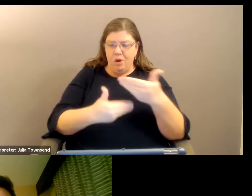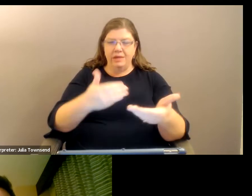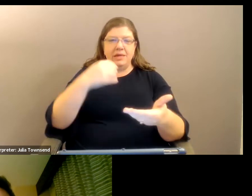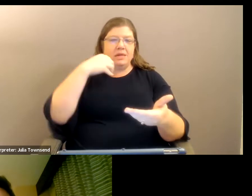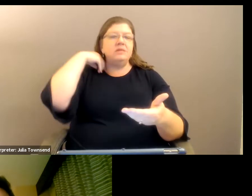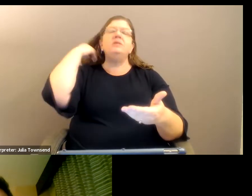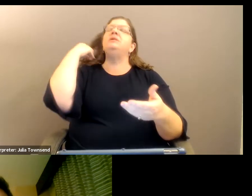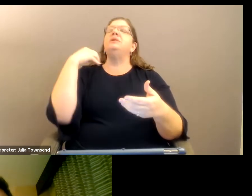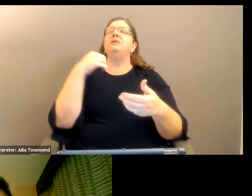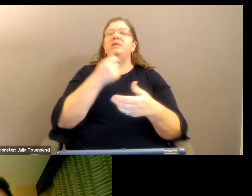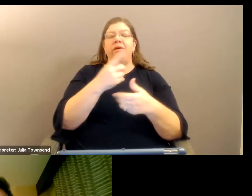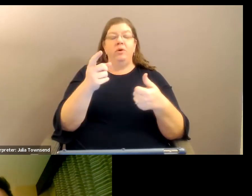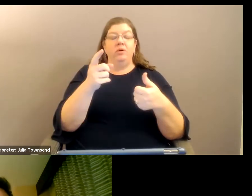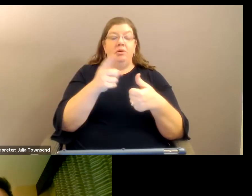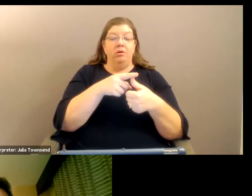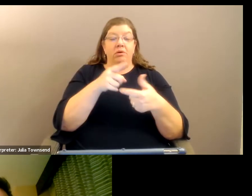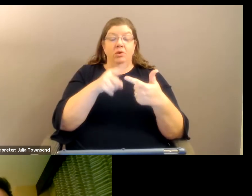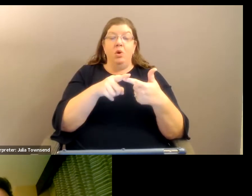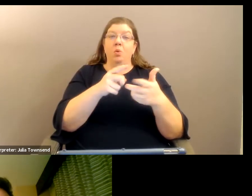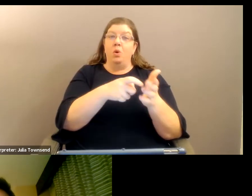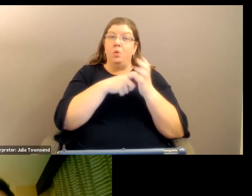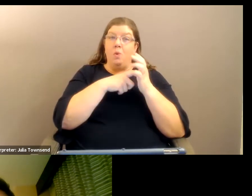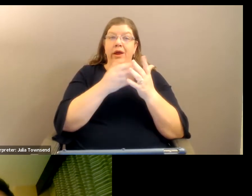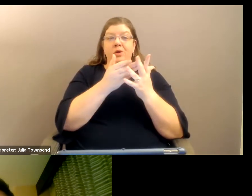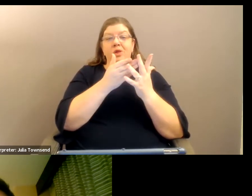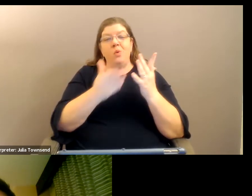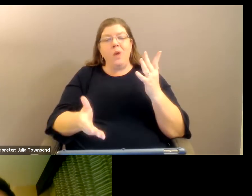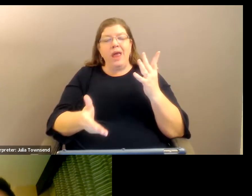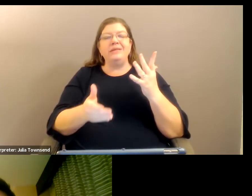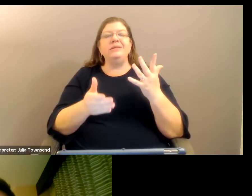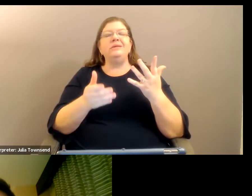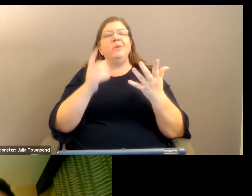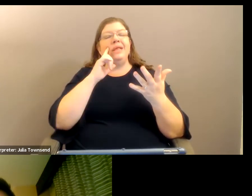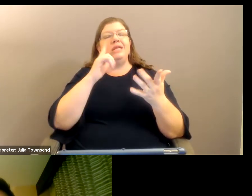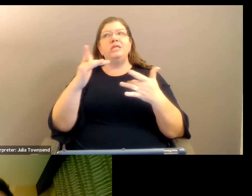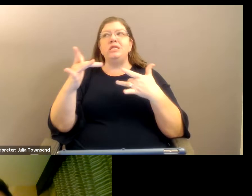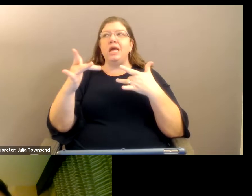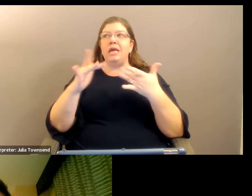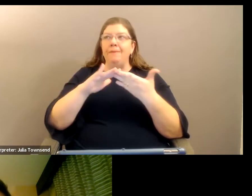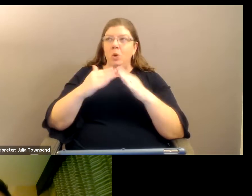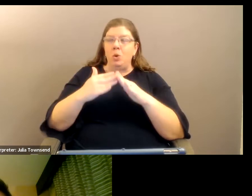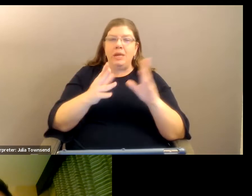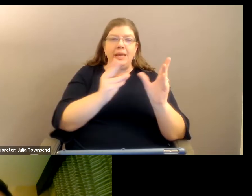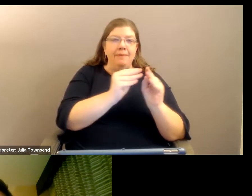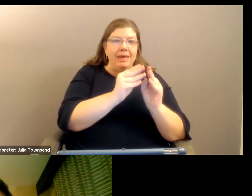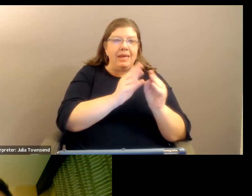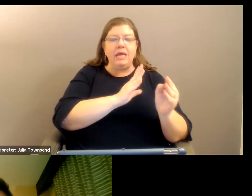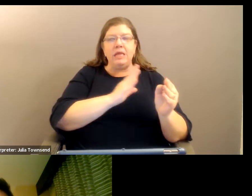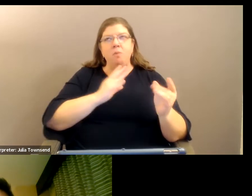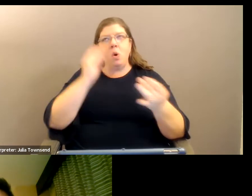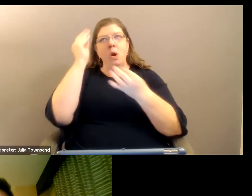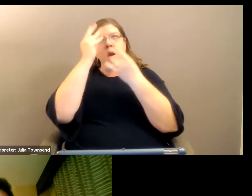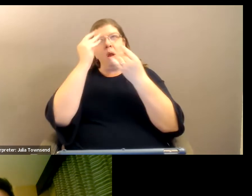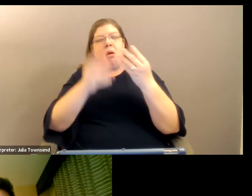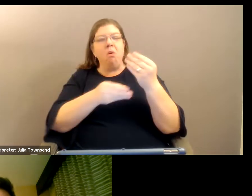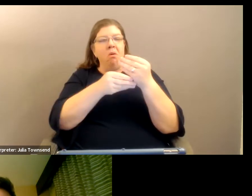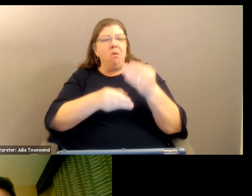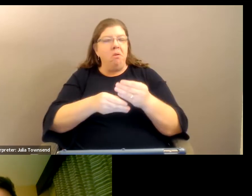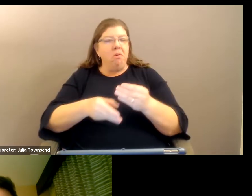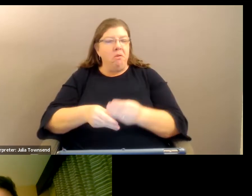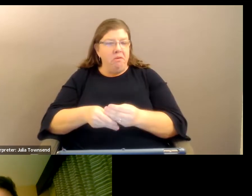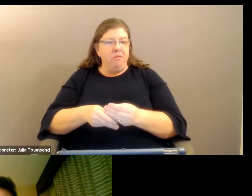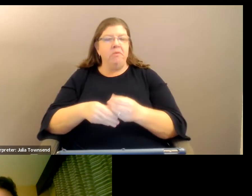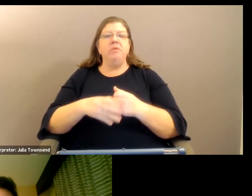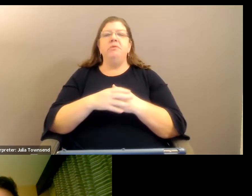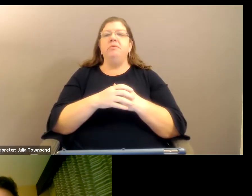two were required, and the rest were ones that the community meetings and the board has contemplated throughout. Next